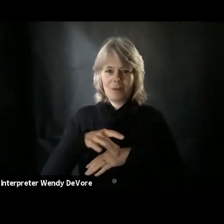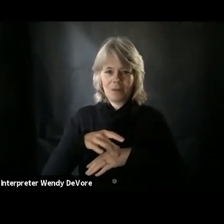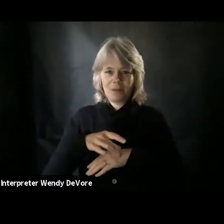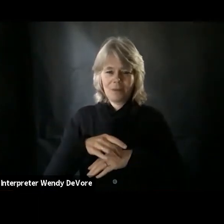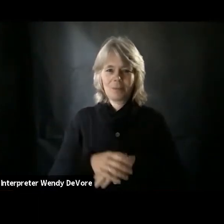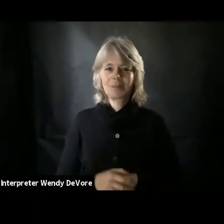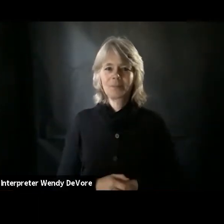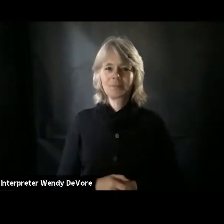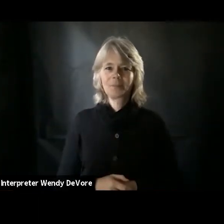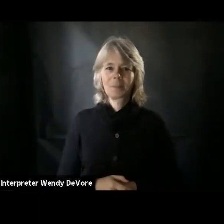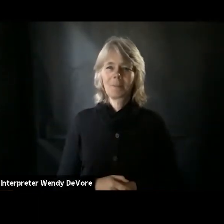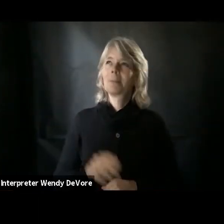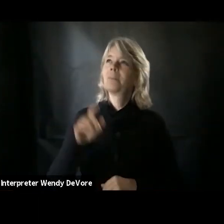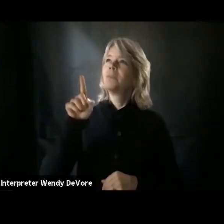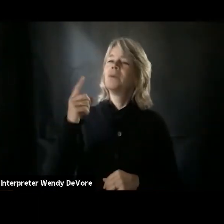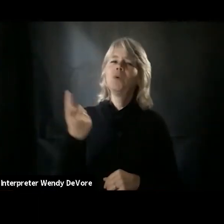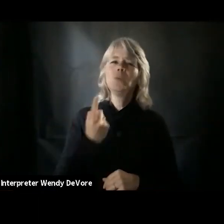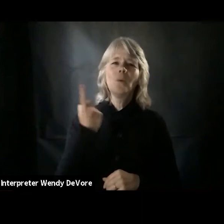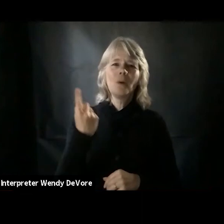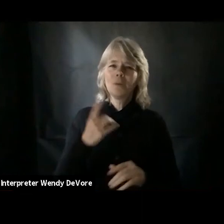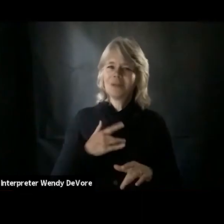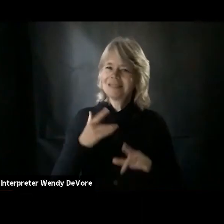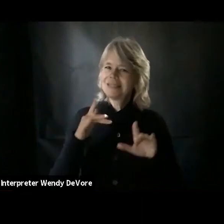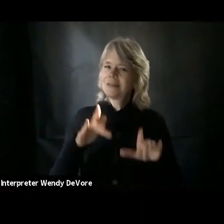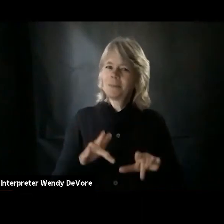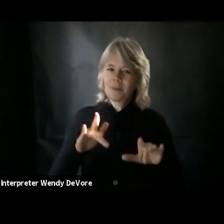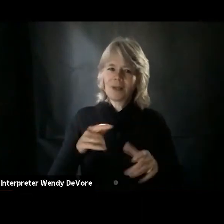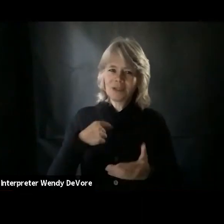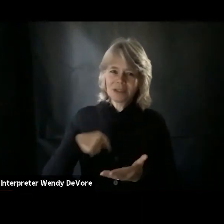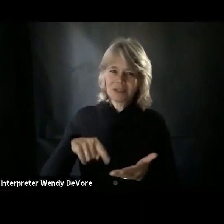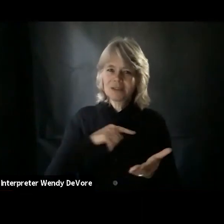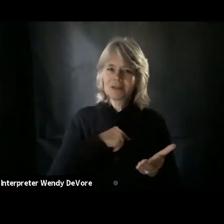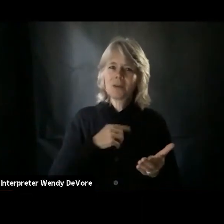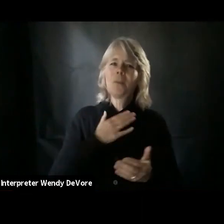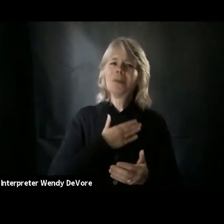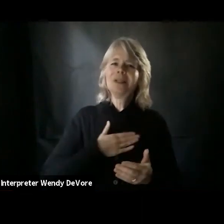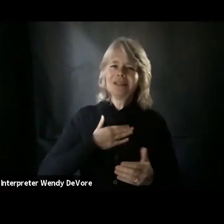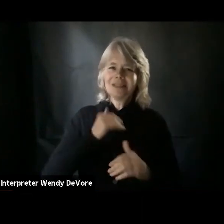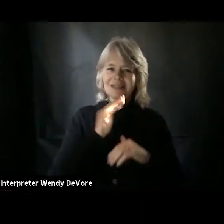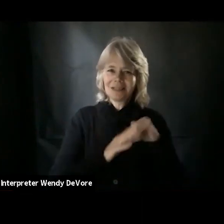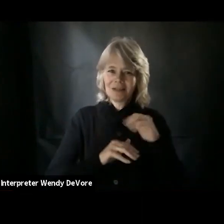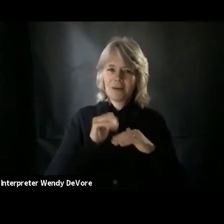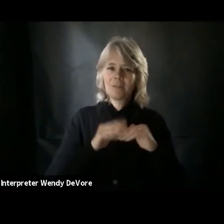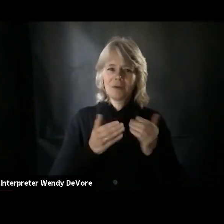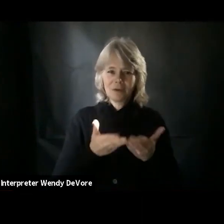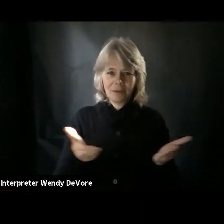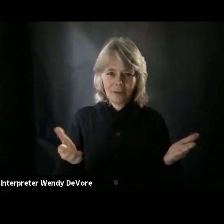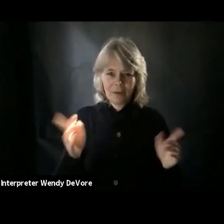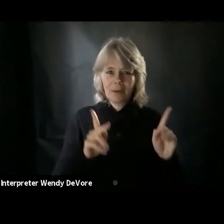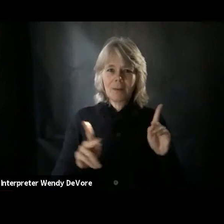In your boundless compassion, we ask that you would console all who mourn their